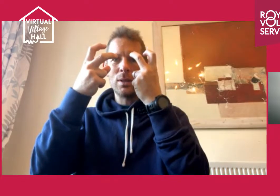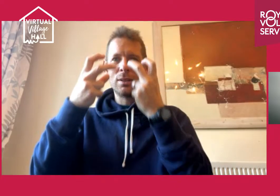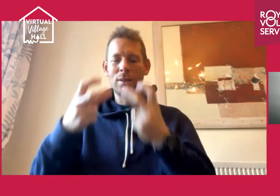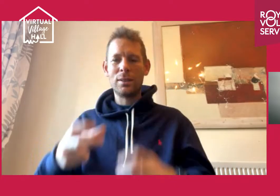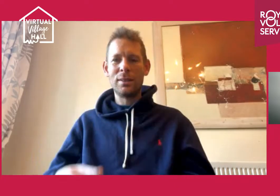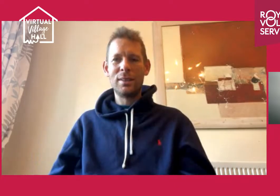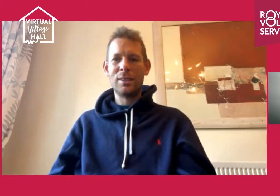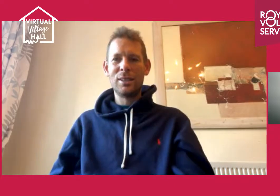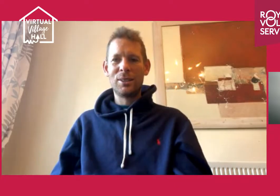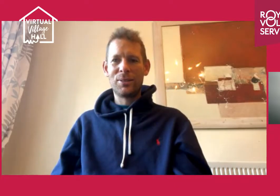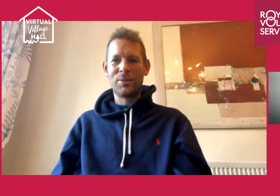Owl.